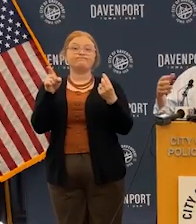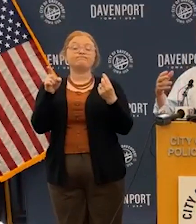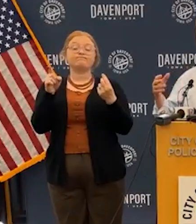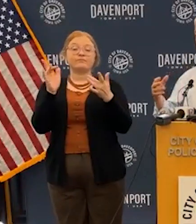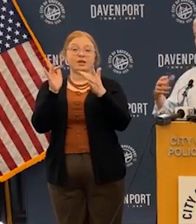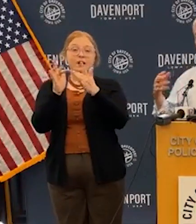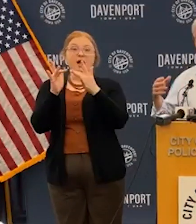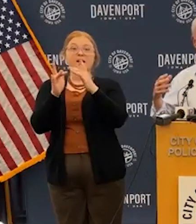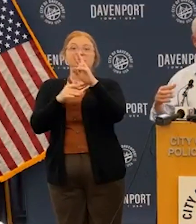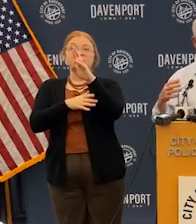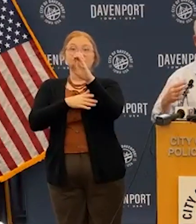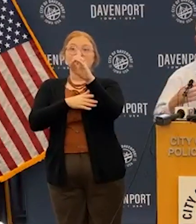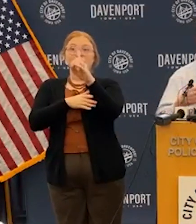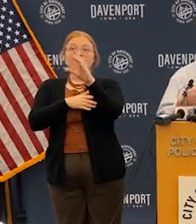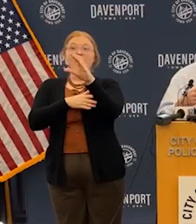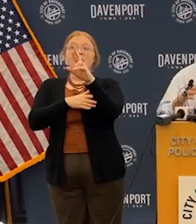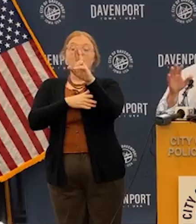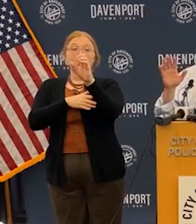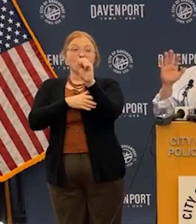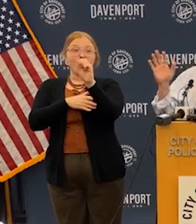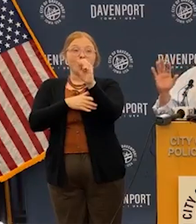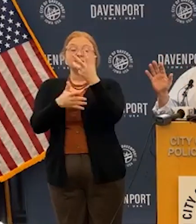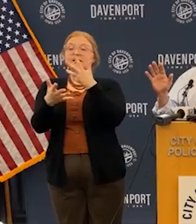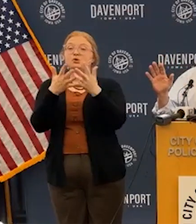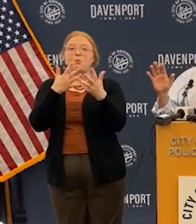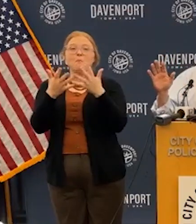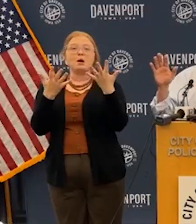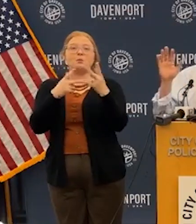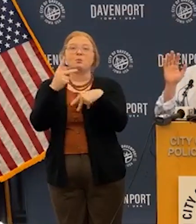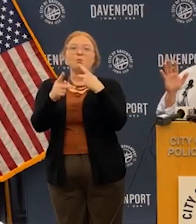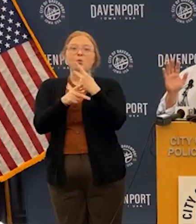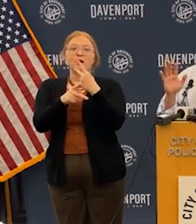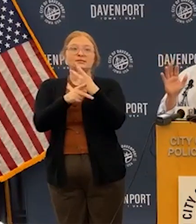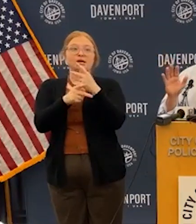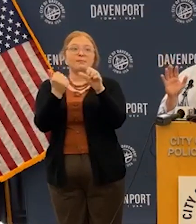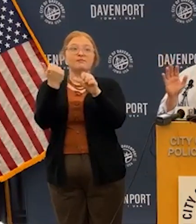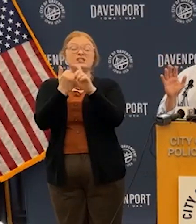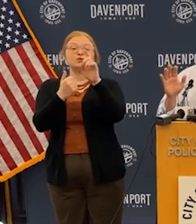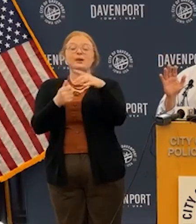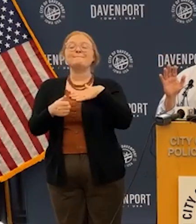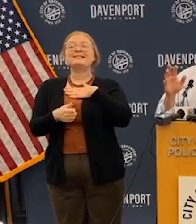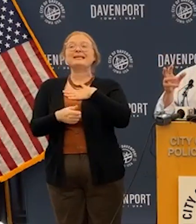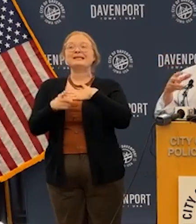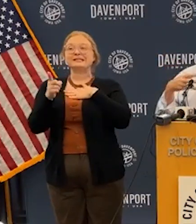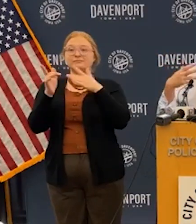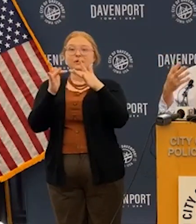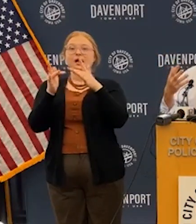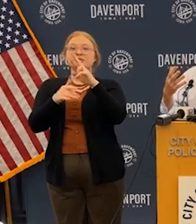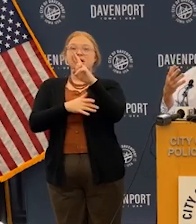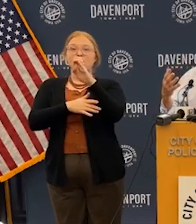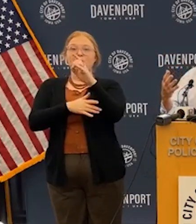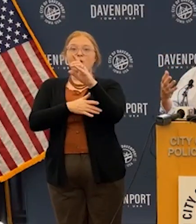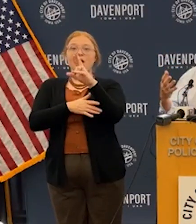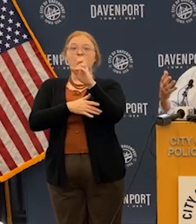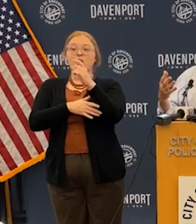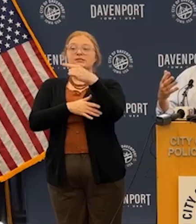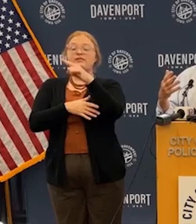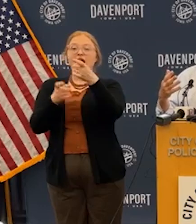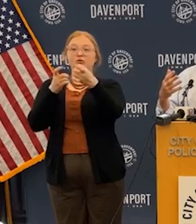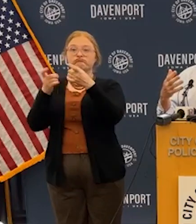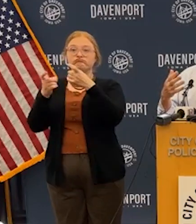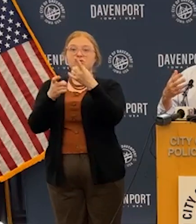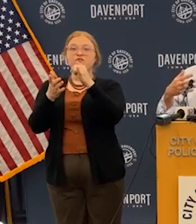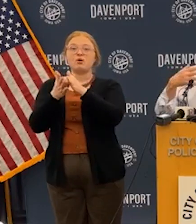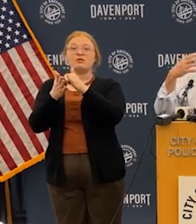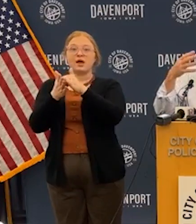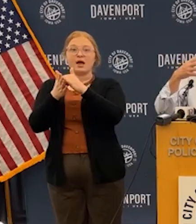or relative they think needs assistance, however that is, to please contact the Red Cross. They are their conduit for this. And again,